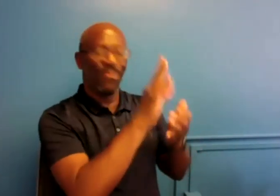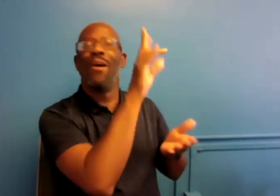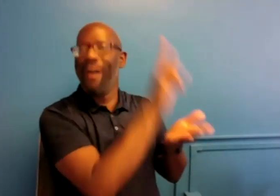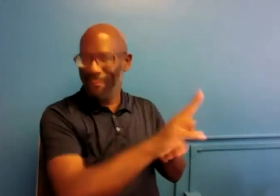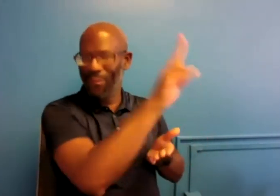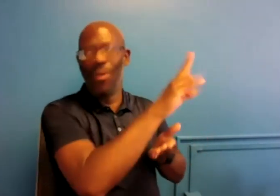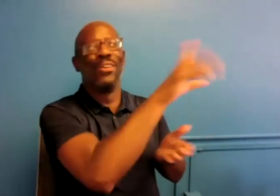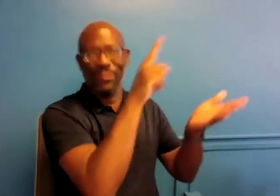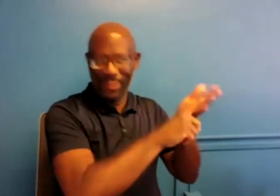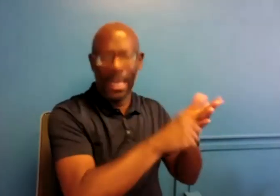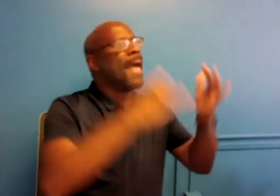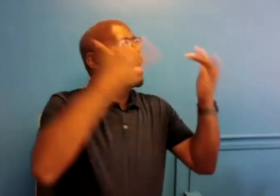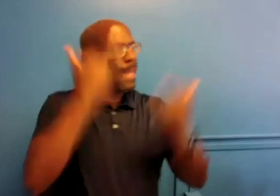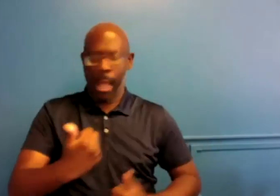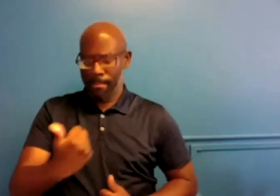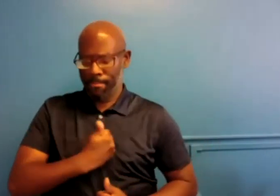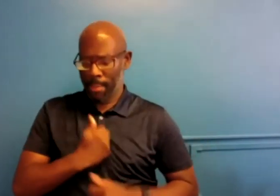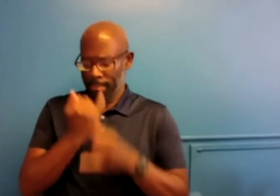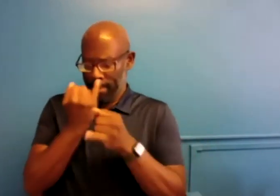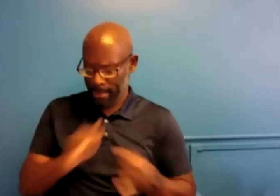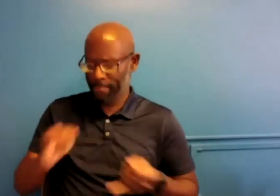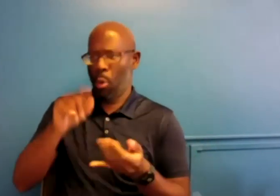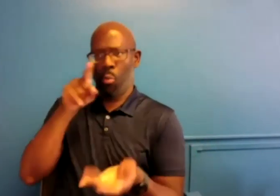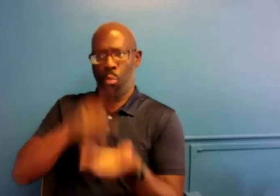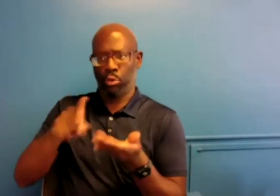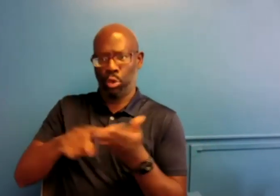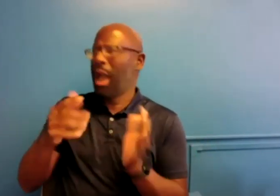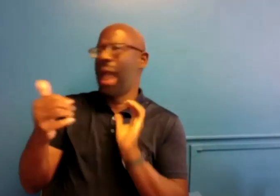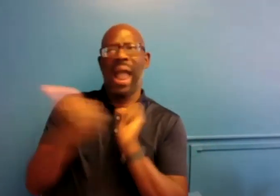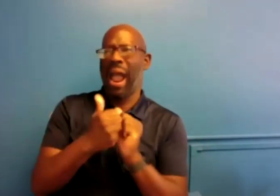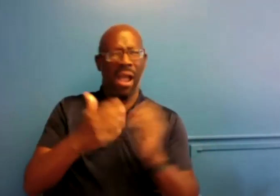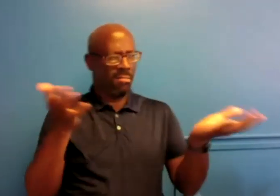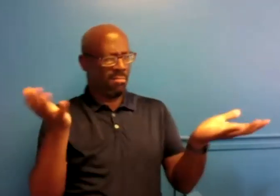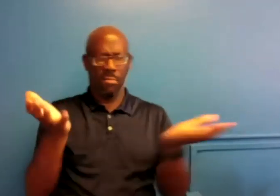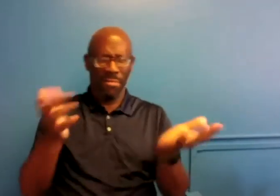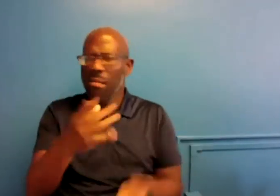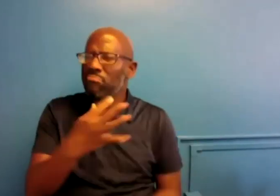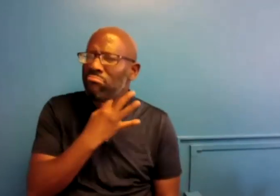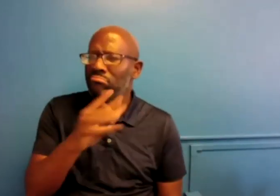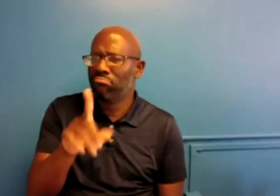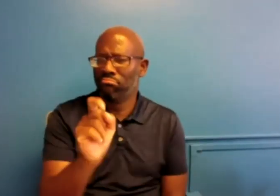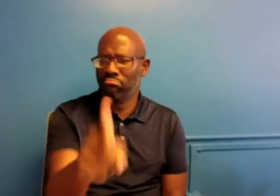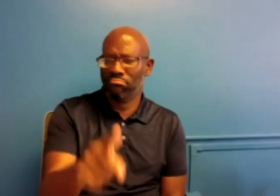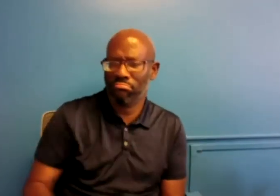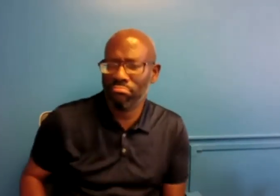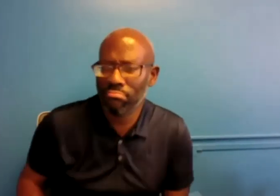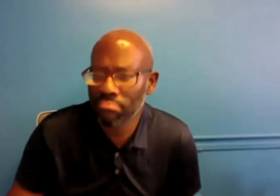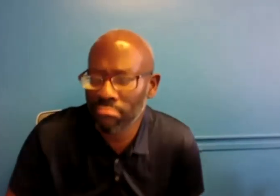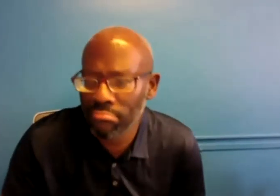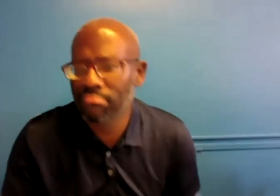like being independent as opposed to under the auspices of a university?